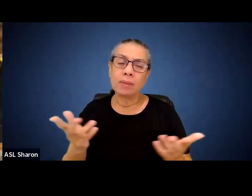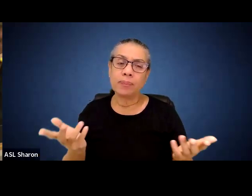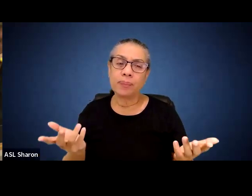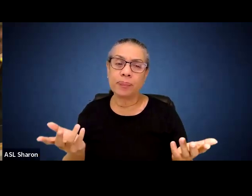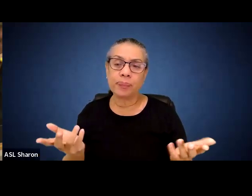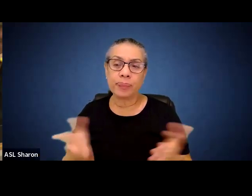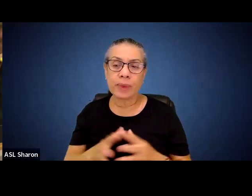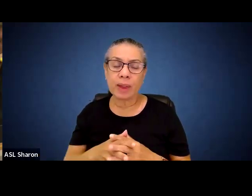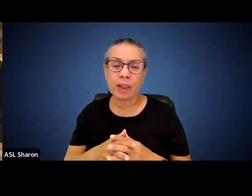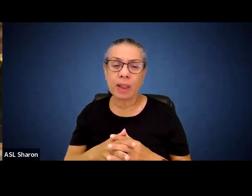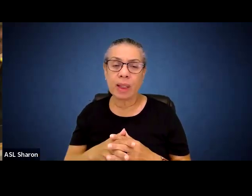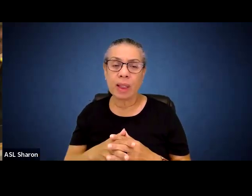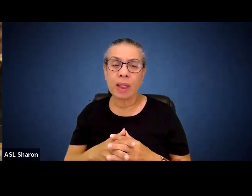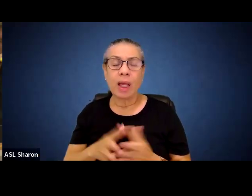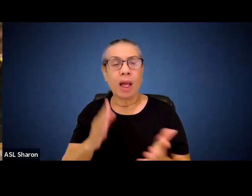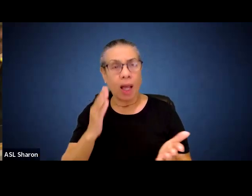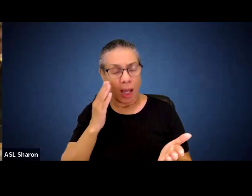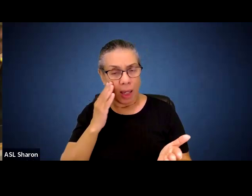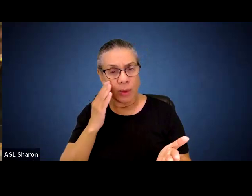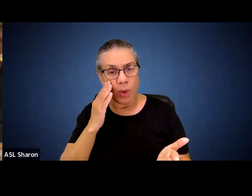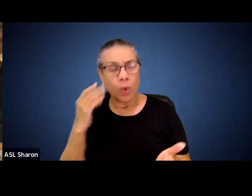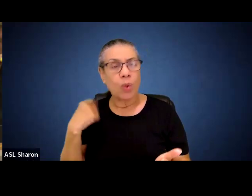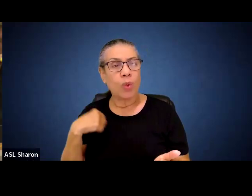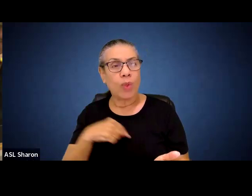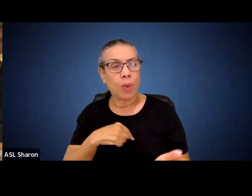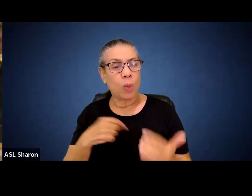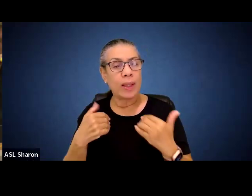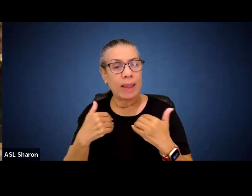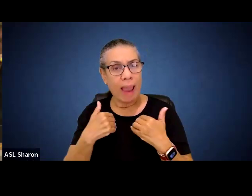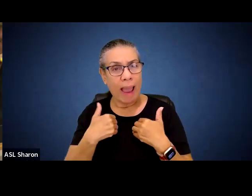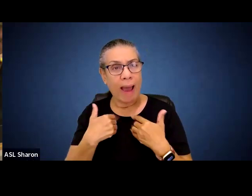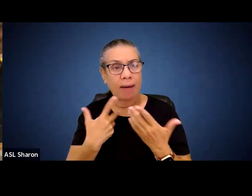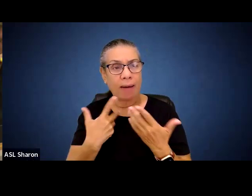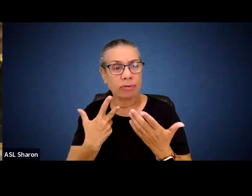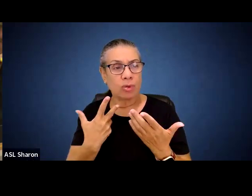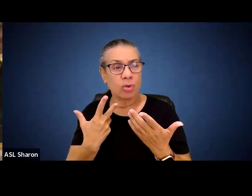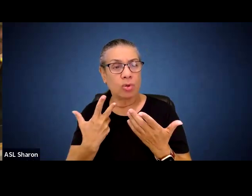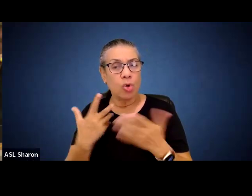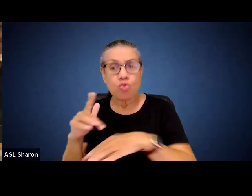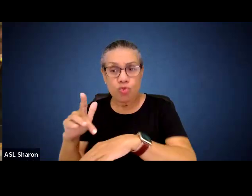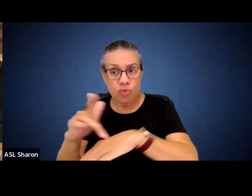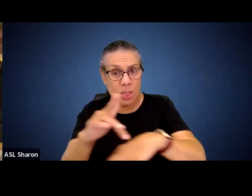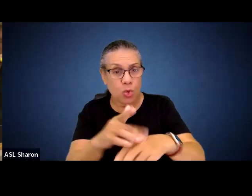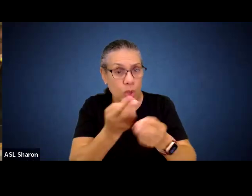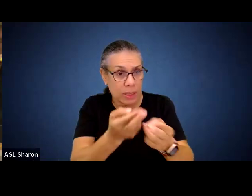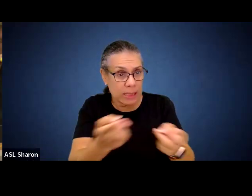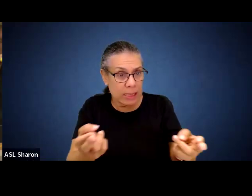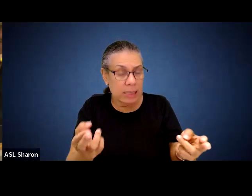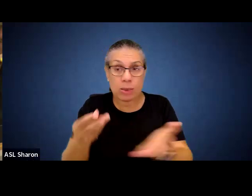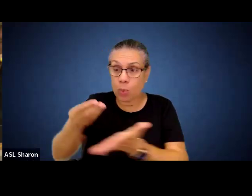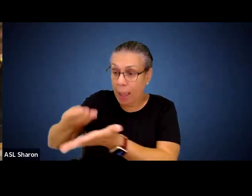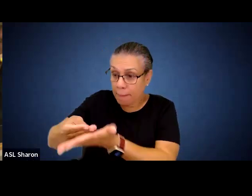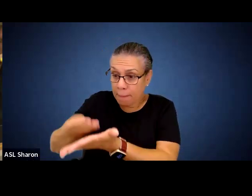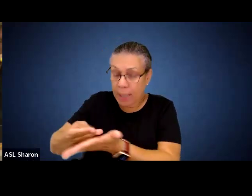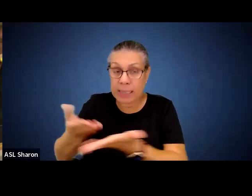despite the fact that we have resources in my view, financial resources